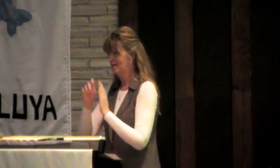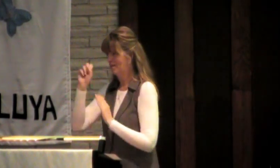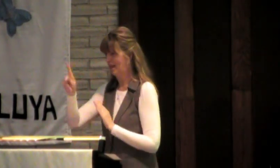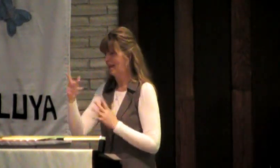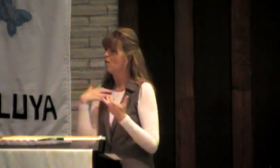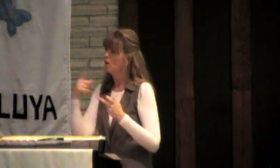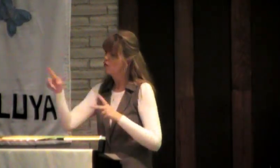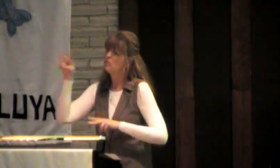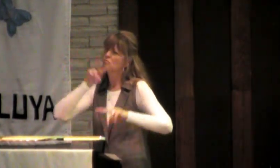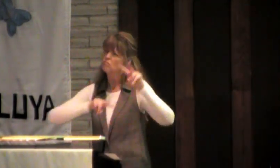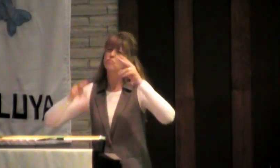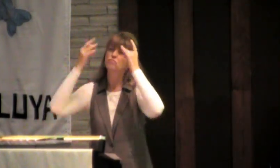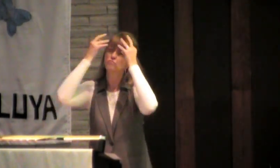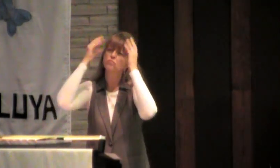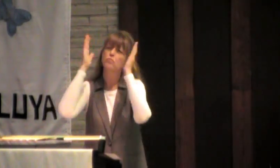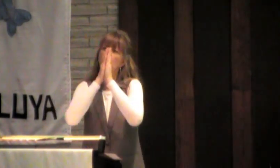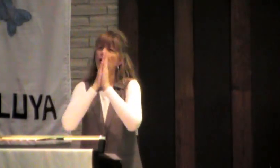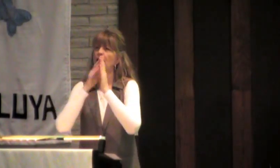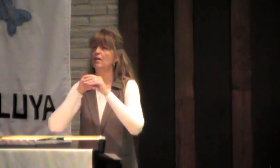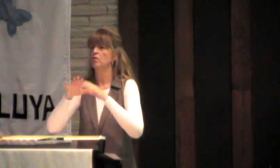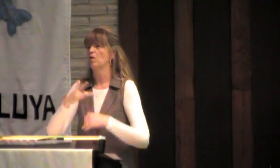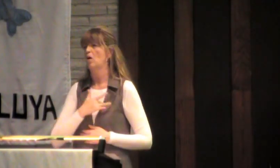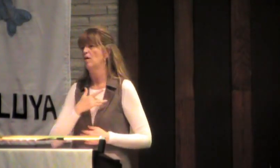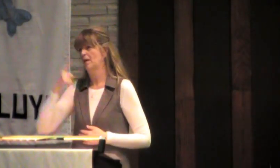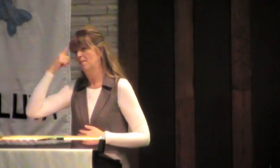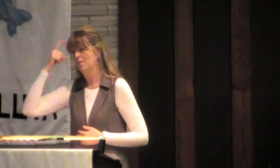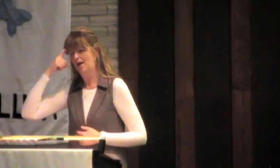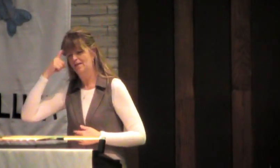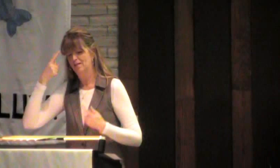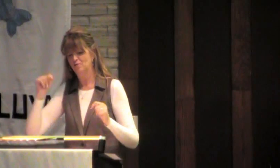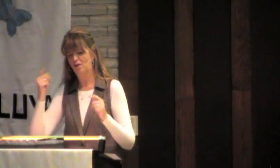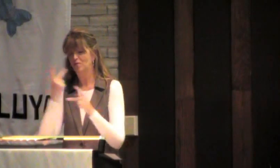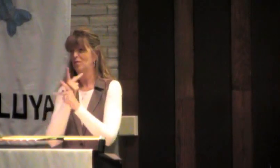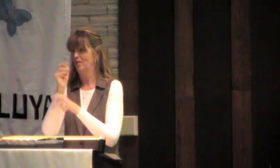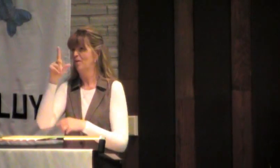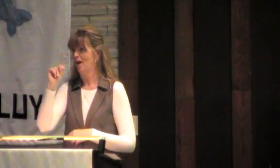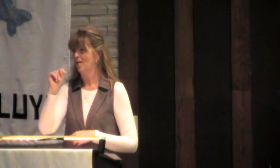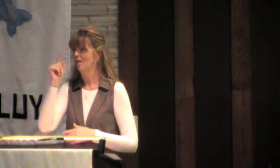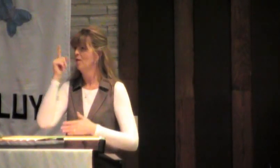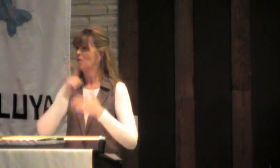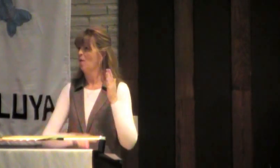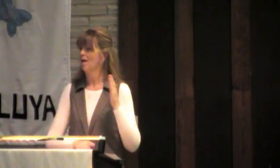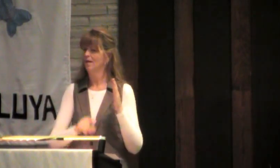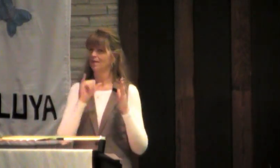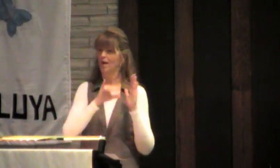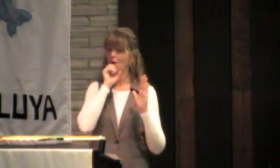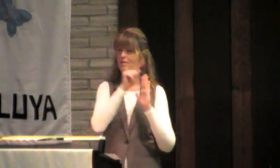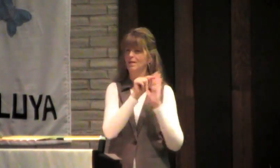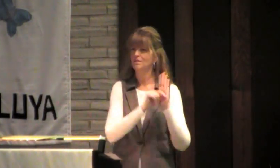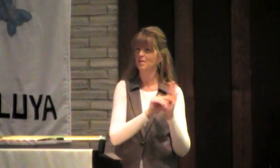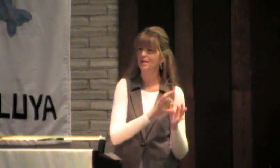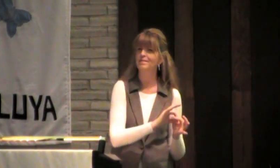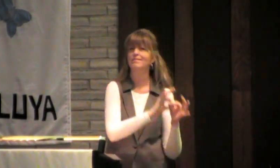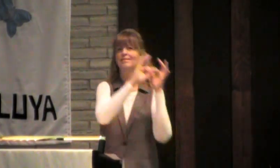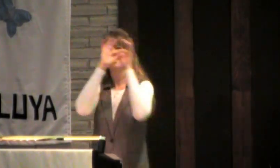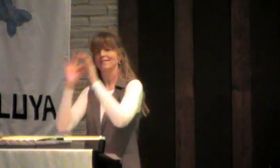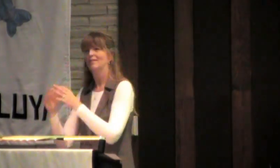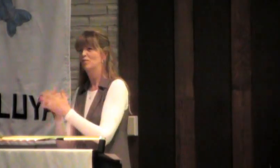Old Testament with the New Testament. I want you to be thinking about it and open your heart and mind, okay, to try to figure out how the